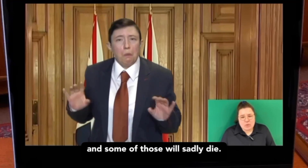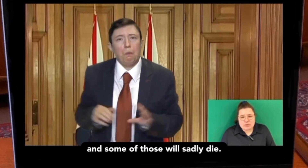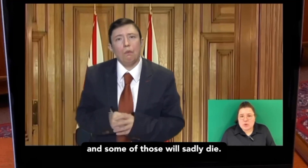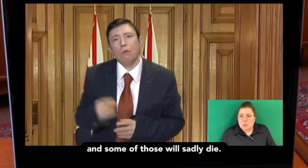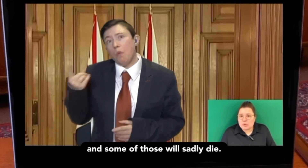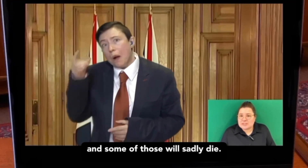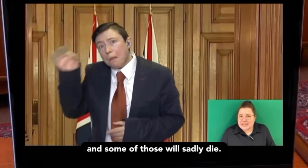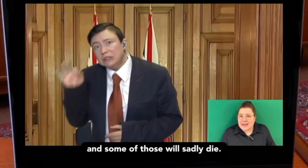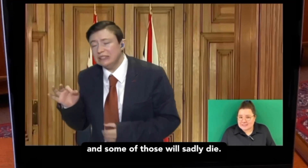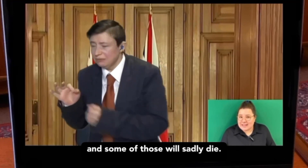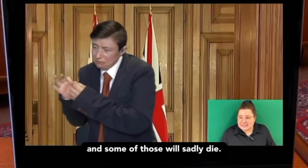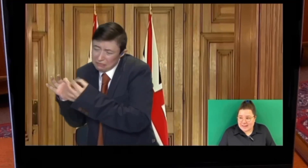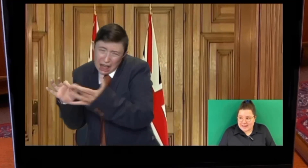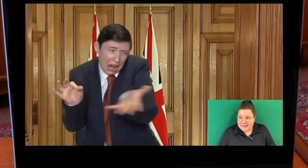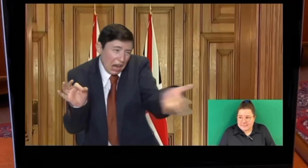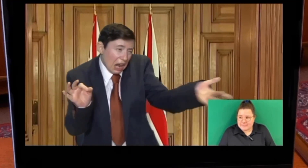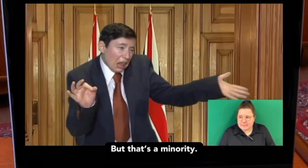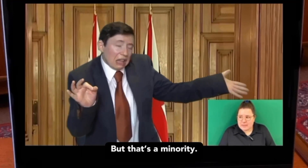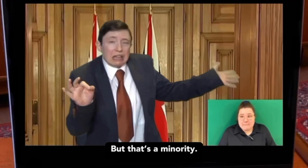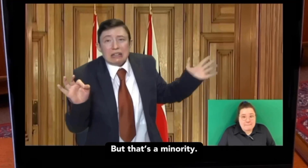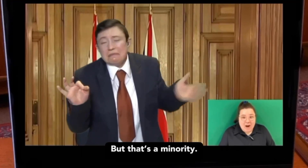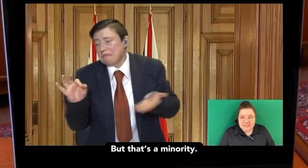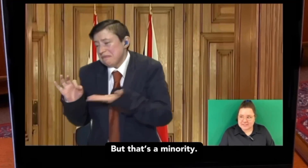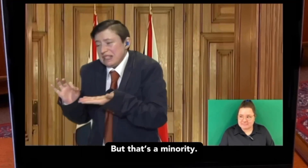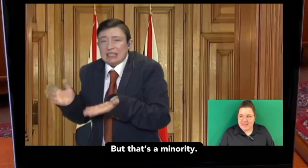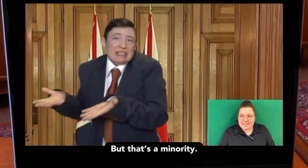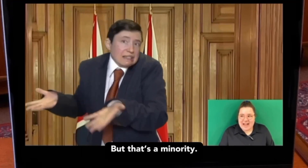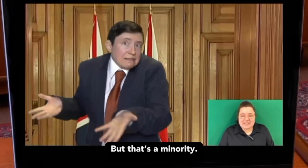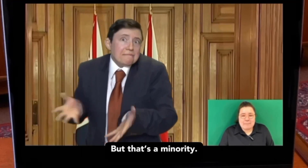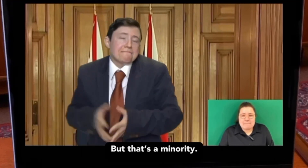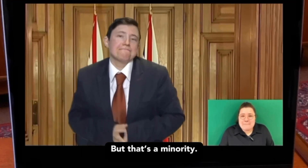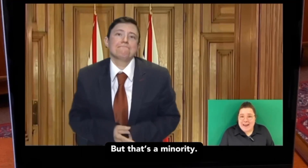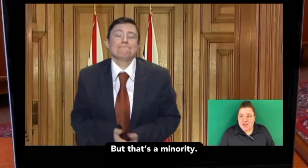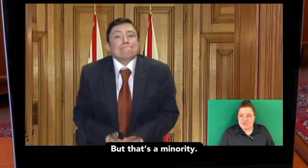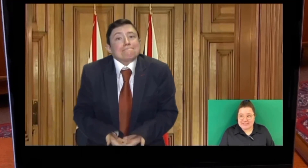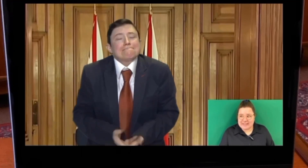will sadly die. But that's a minority.